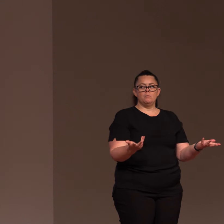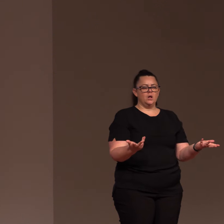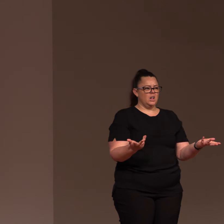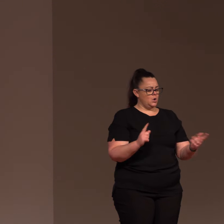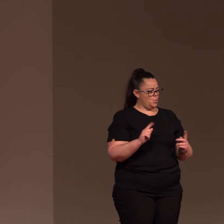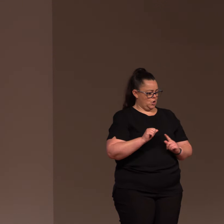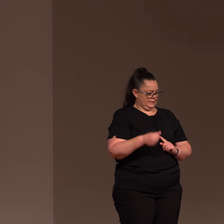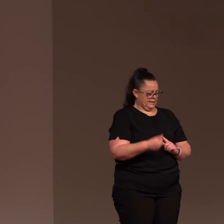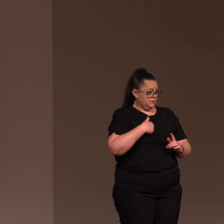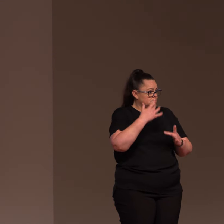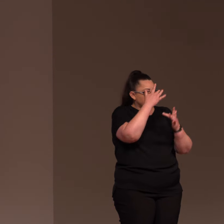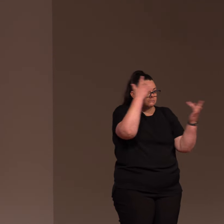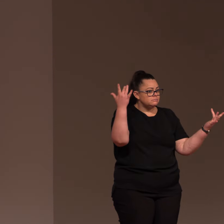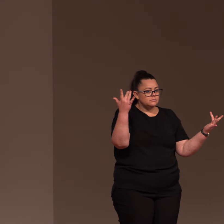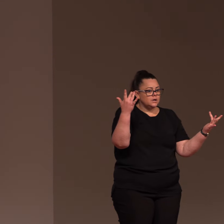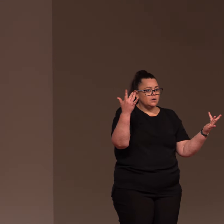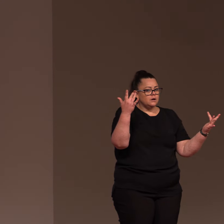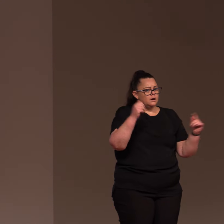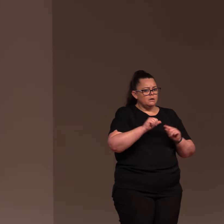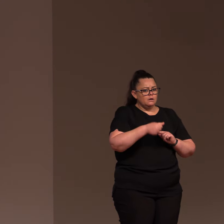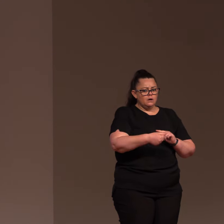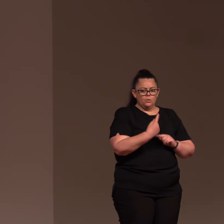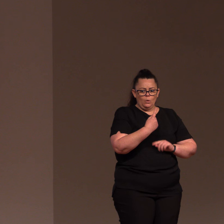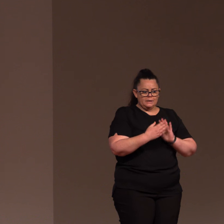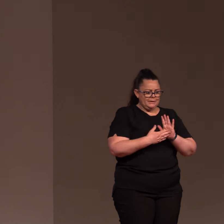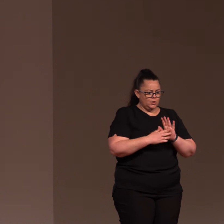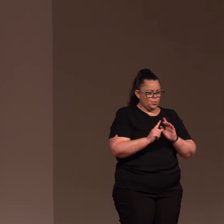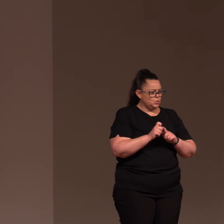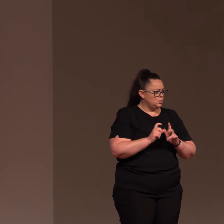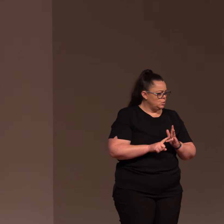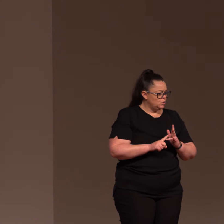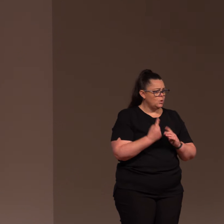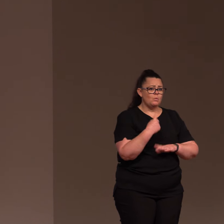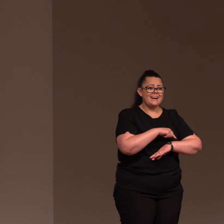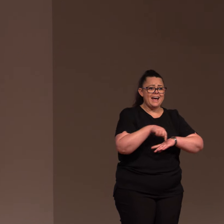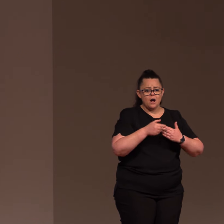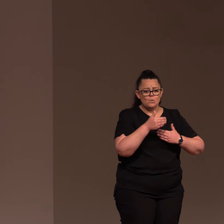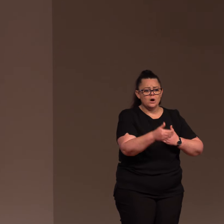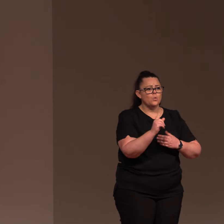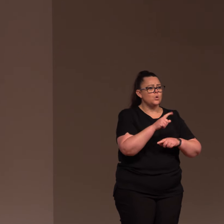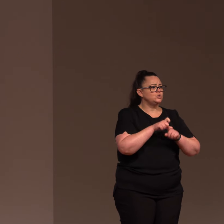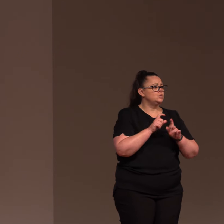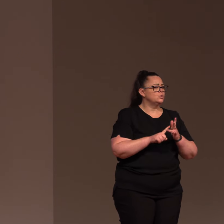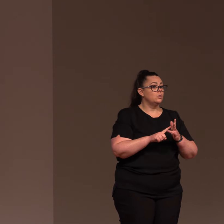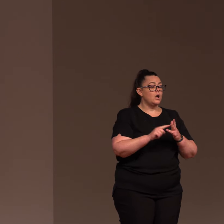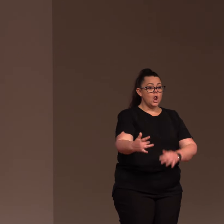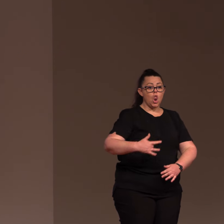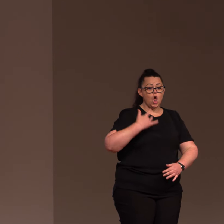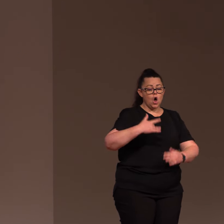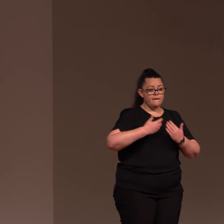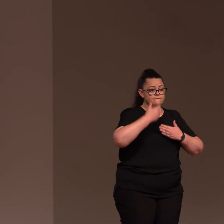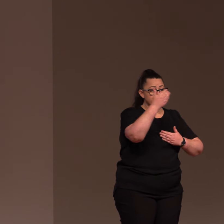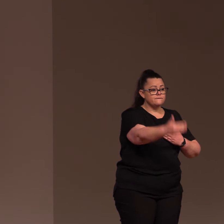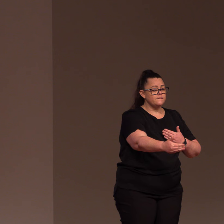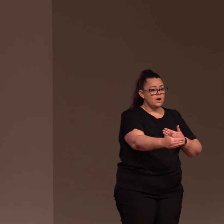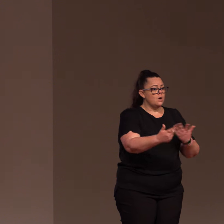no idea what to do with the next minute, what to do with the next hour, let alone the rest of my life. And I